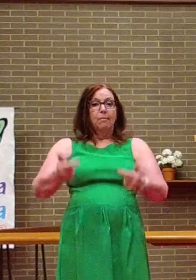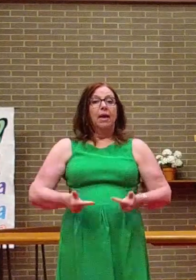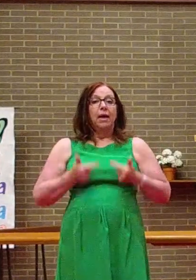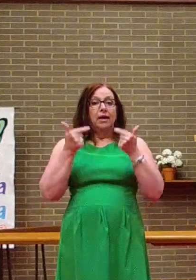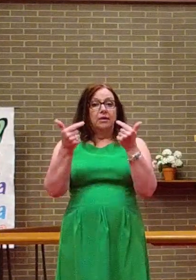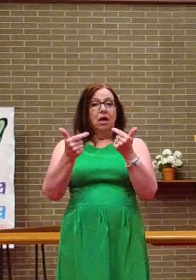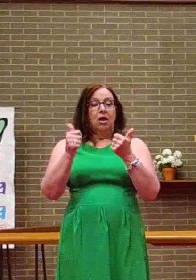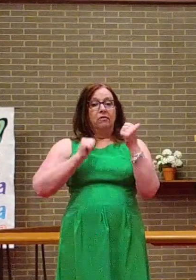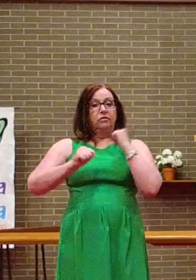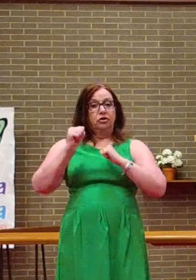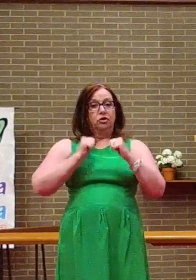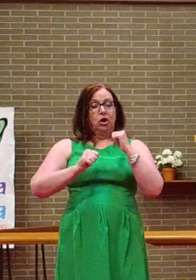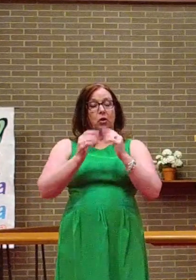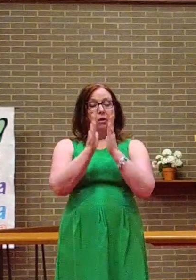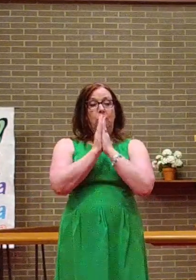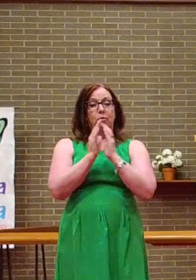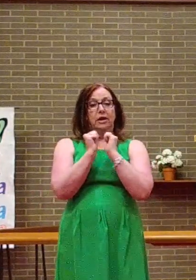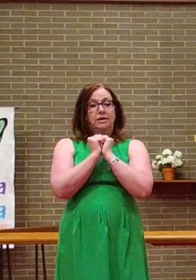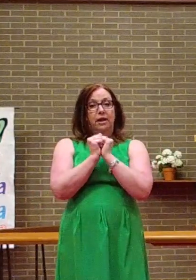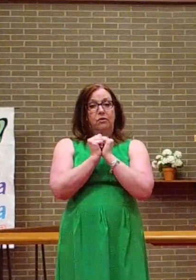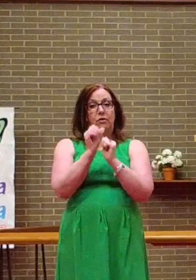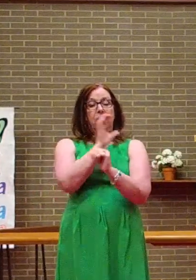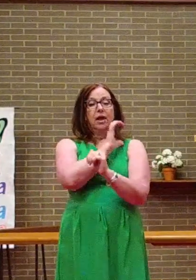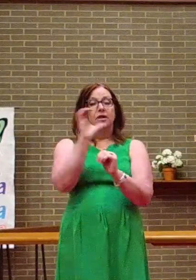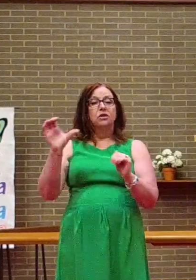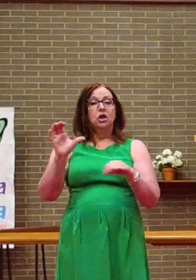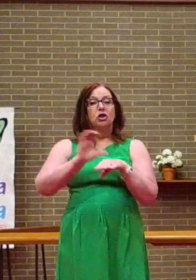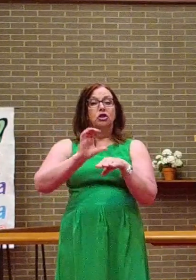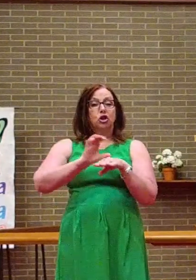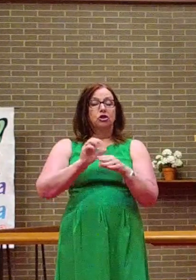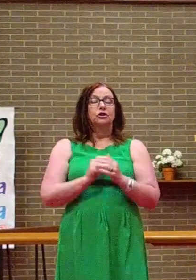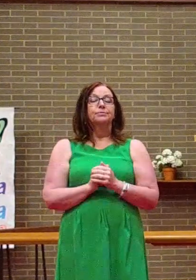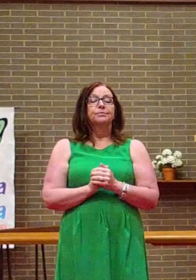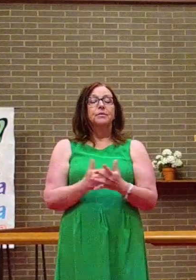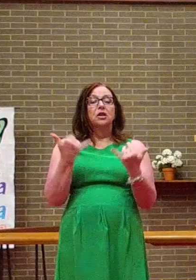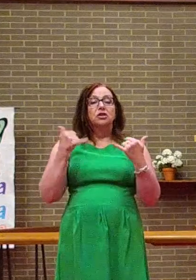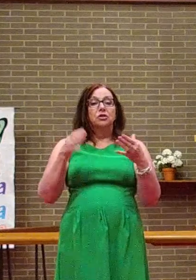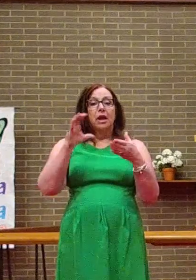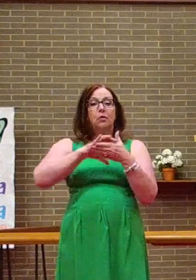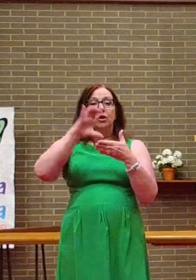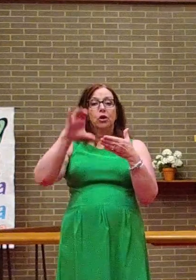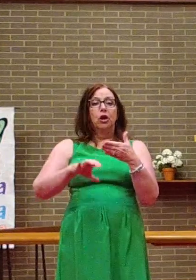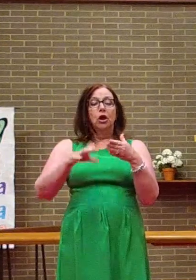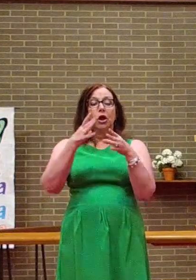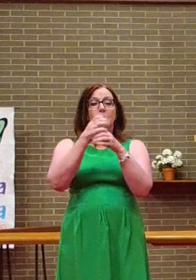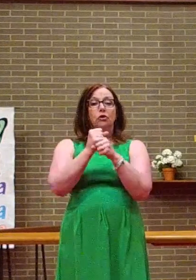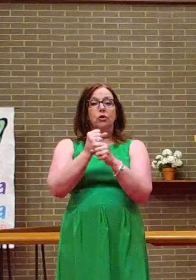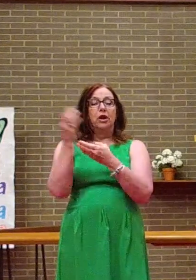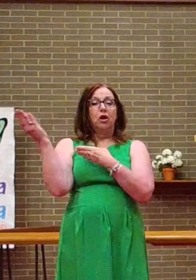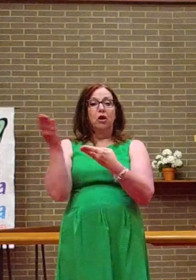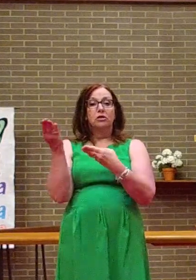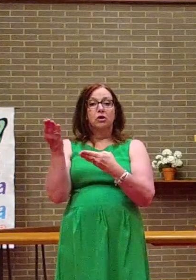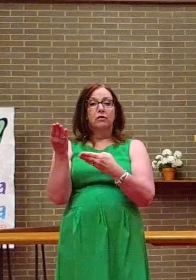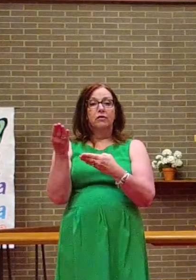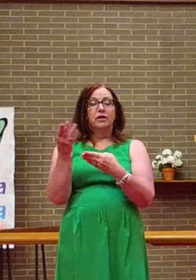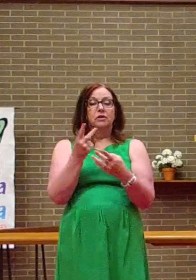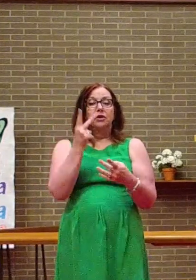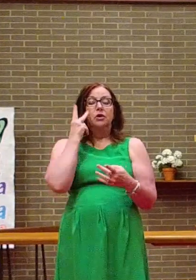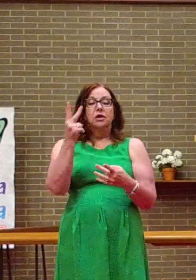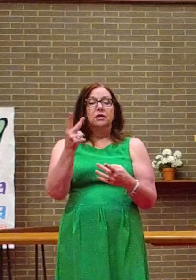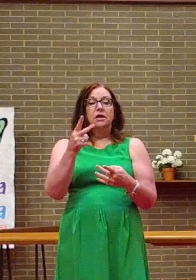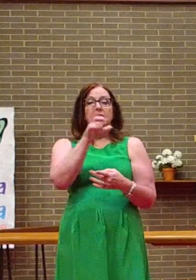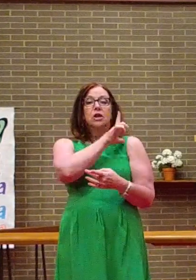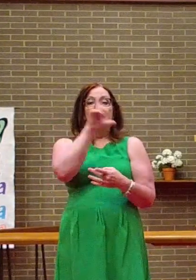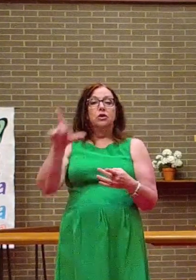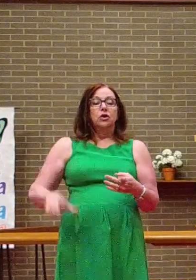those together as a church. And so now let us conclude our service. We are going to go to the Lord's Prayer. And we welcome in